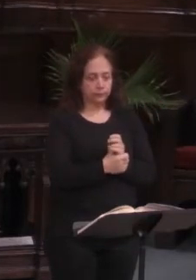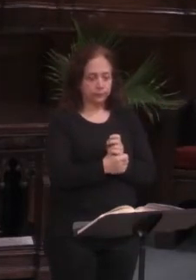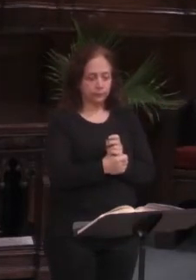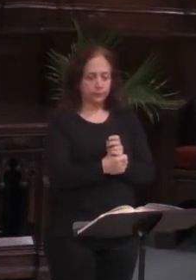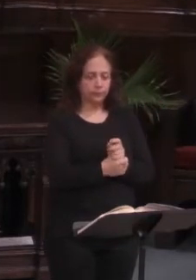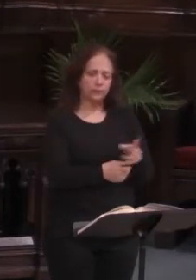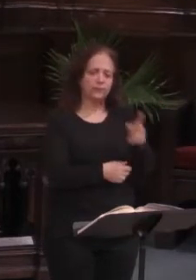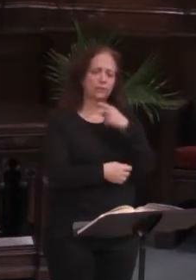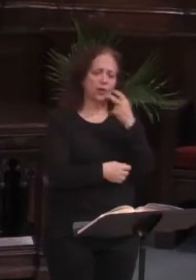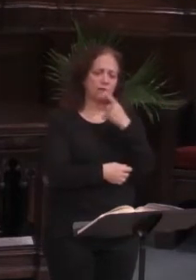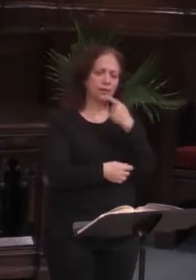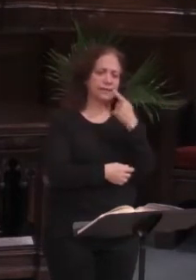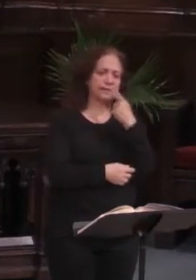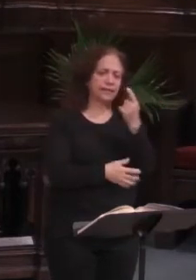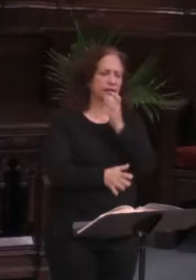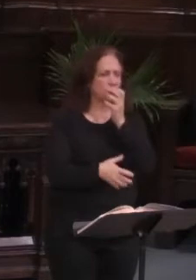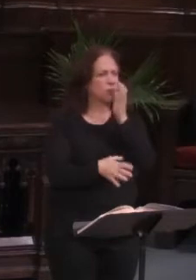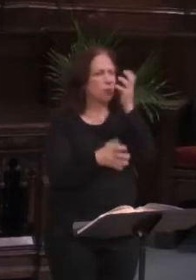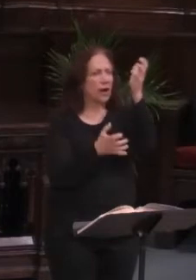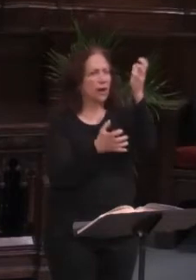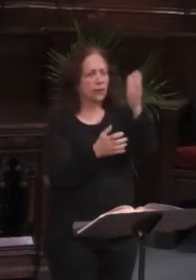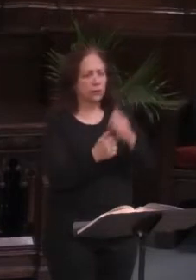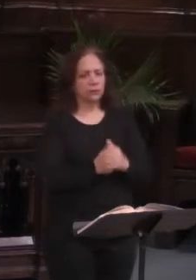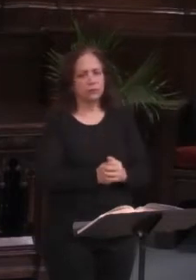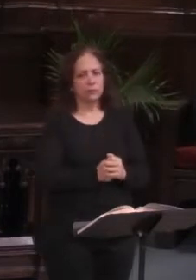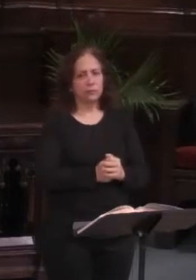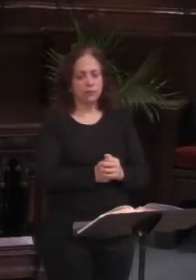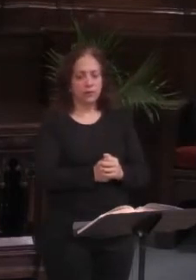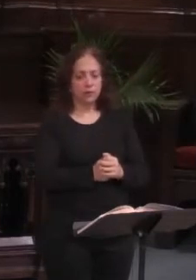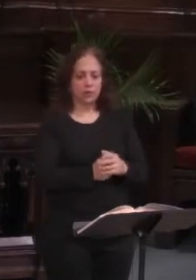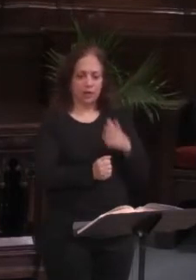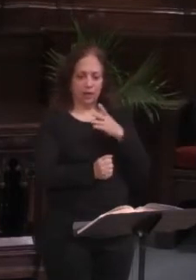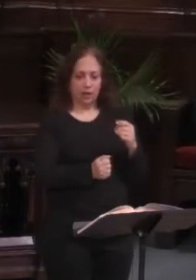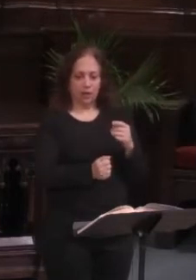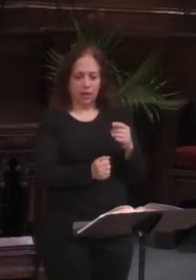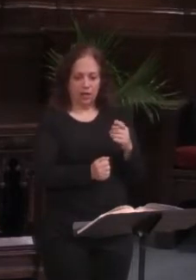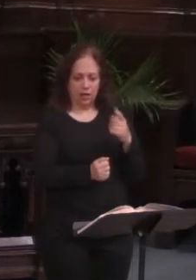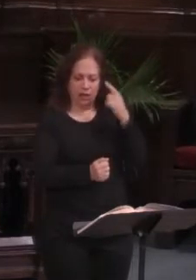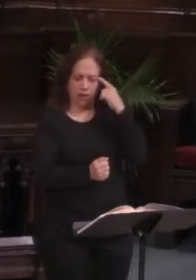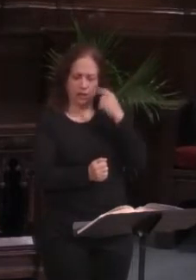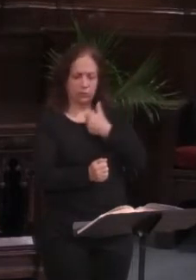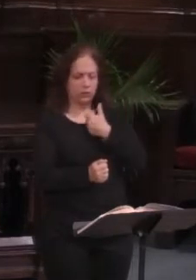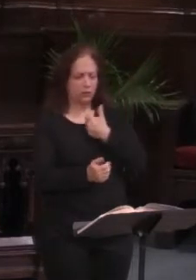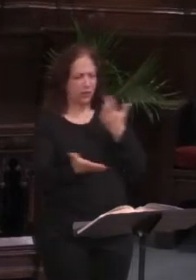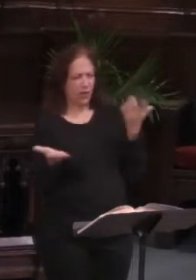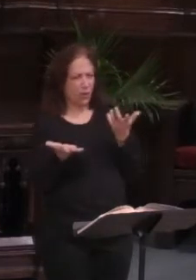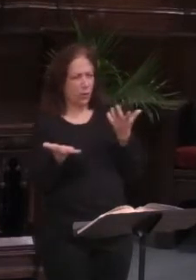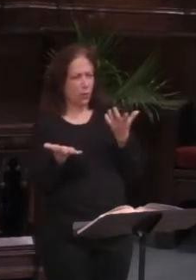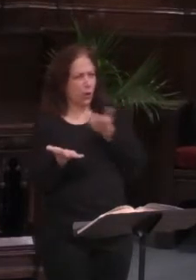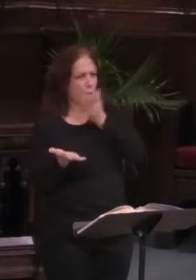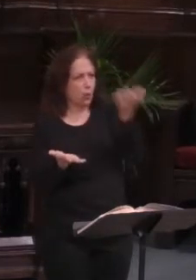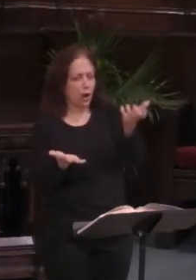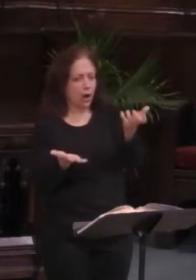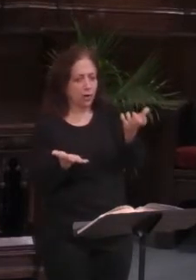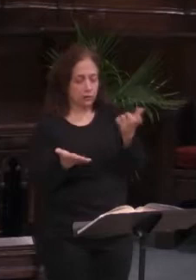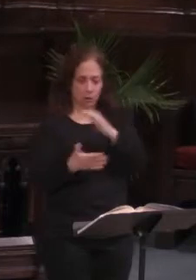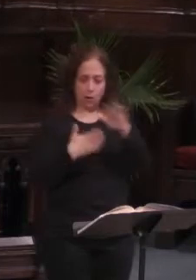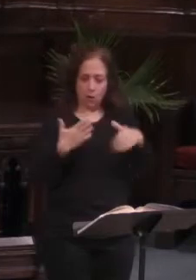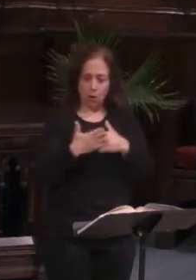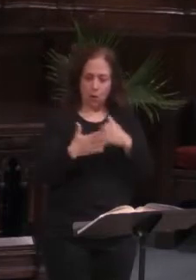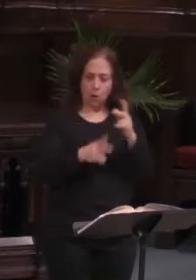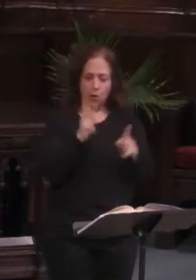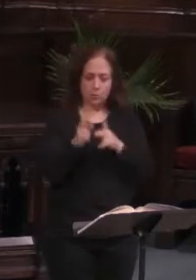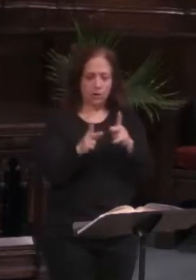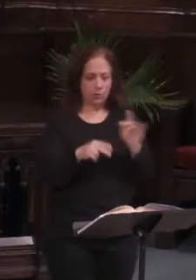voice says, "Cry out." And I say, "What shall I cry? All people are